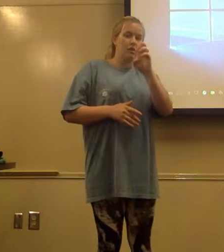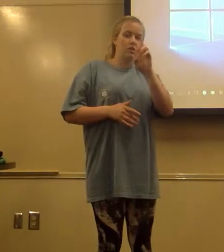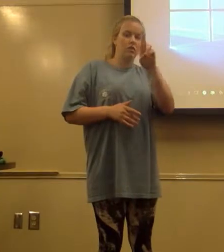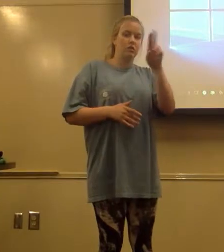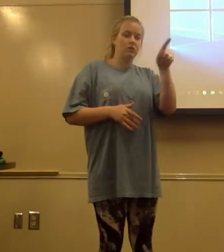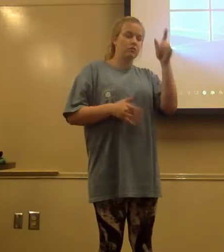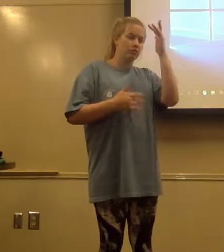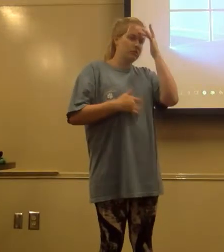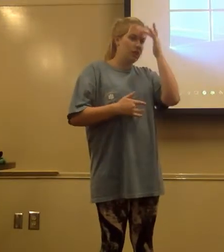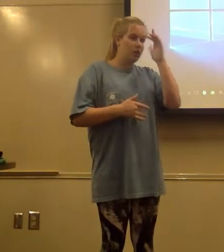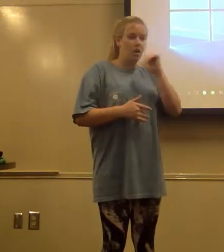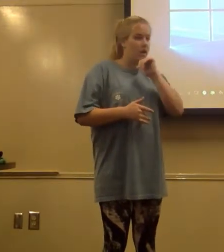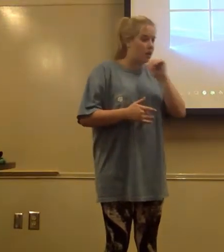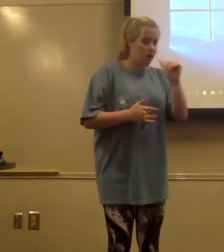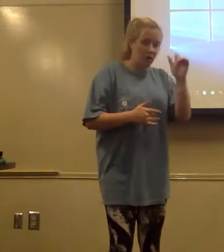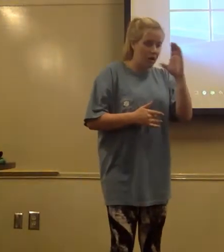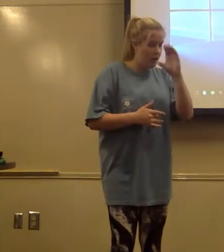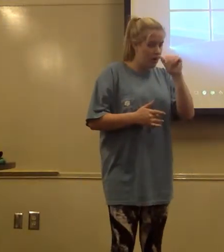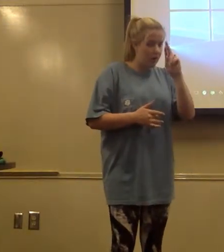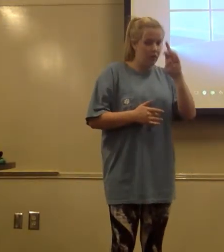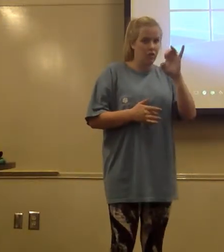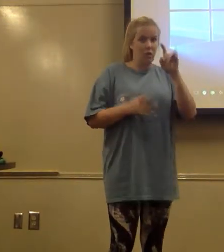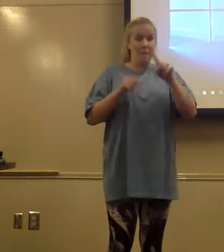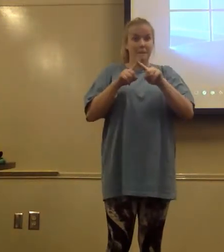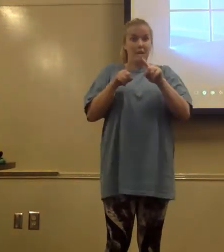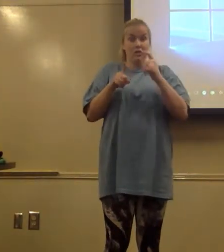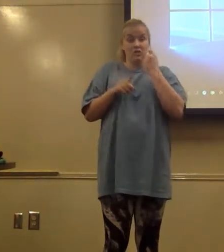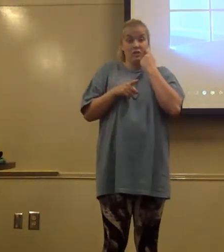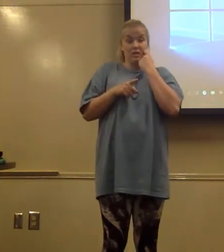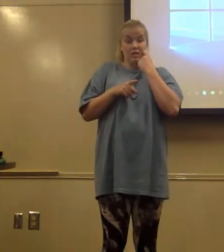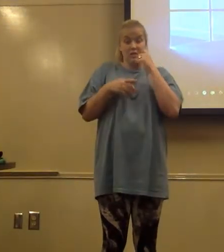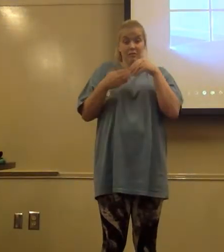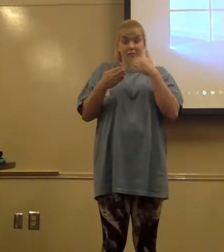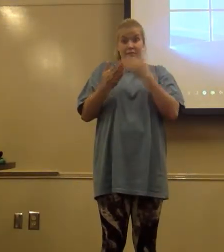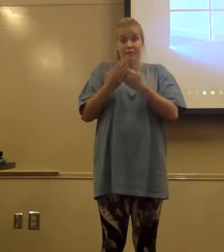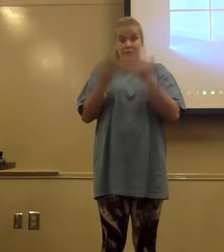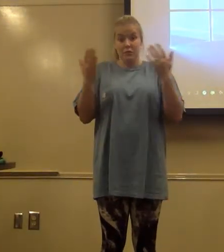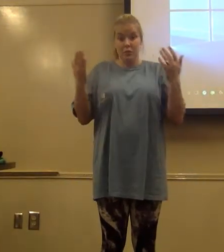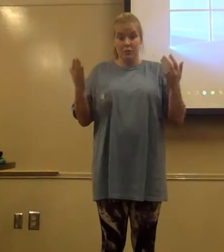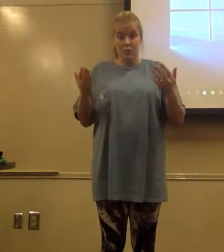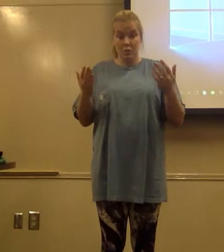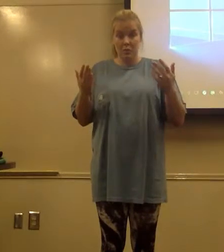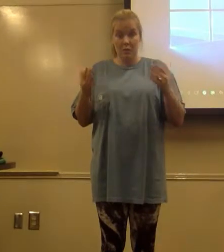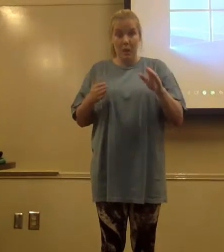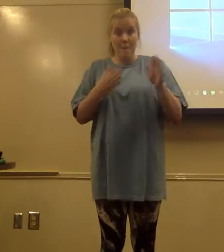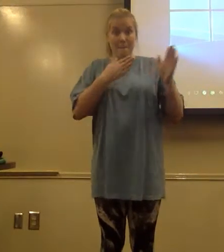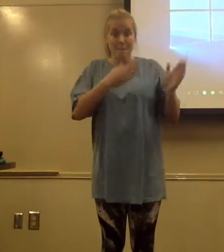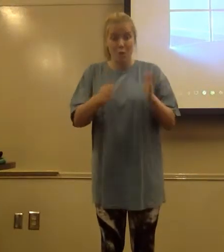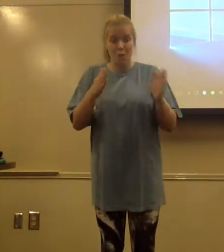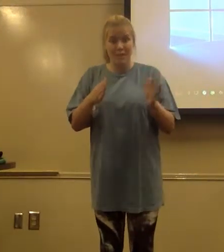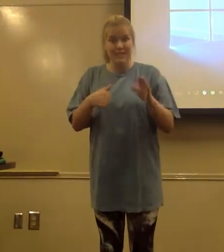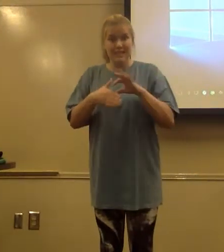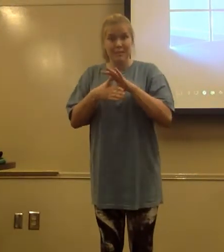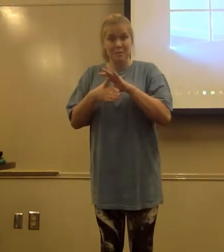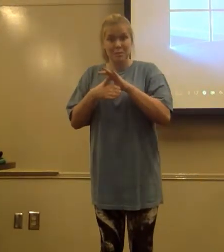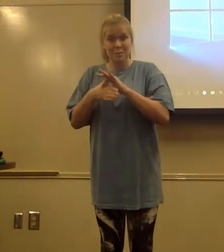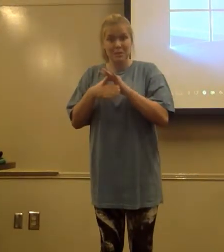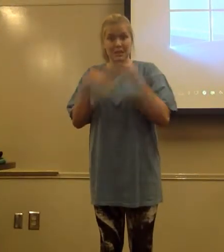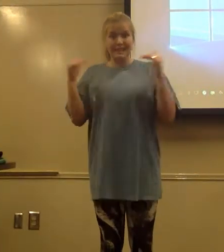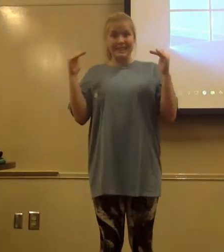1 carcinogen. We know processed meat causes cancer as much as we know that smoking causes cancer, asbestos causes cancer, radiation